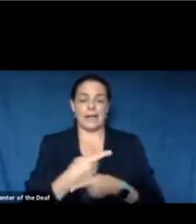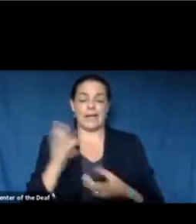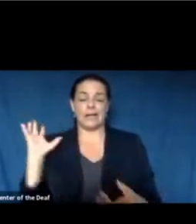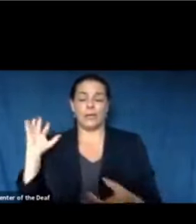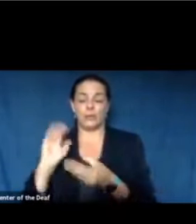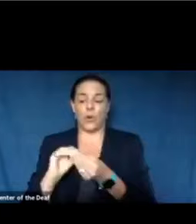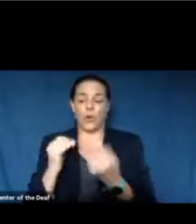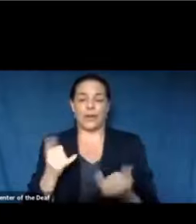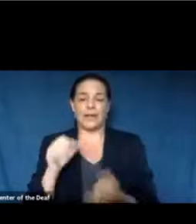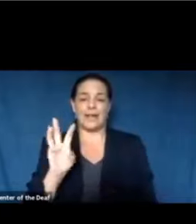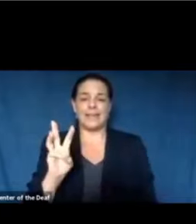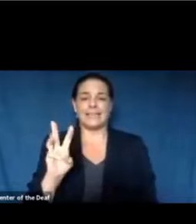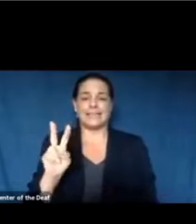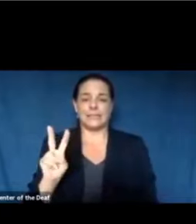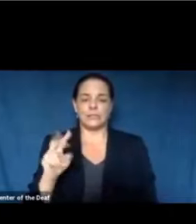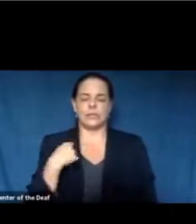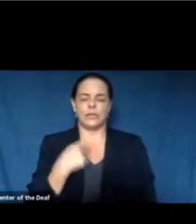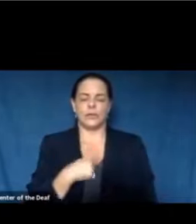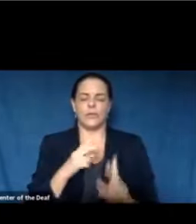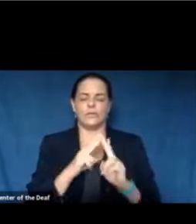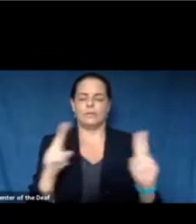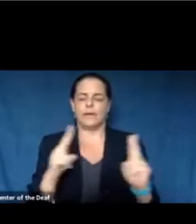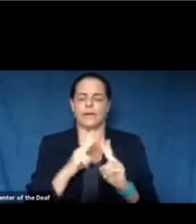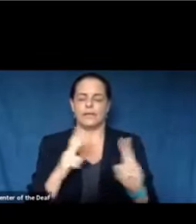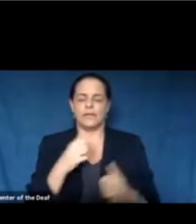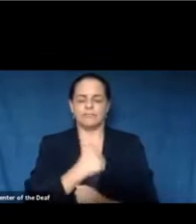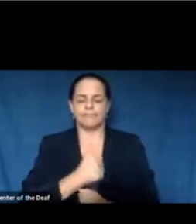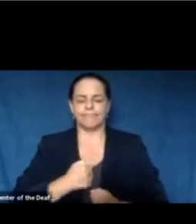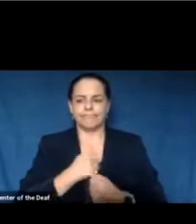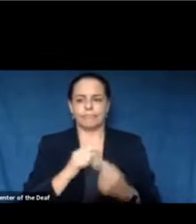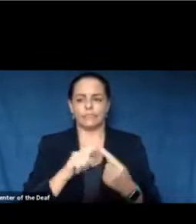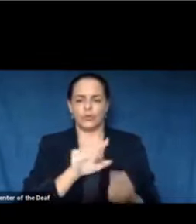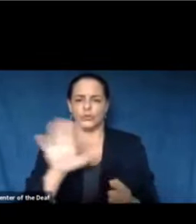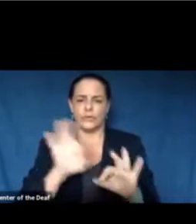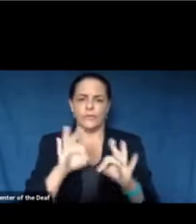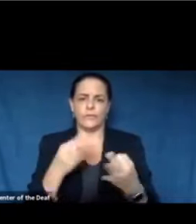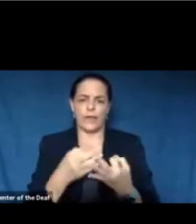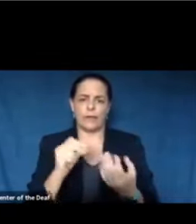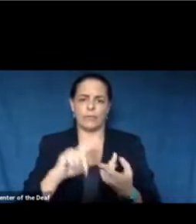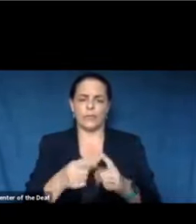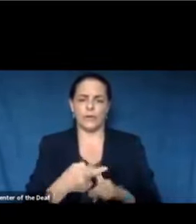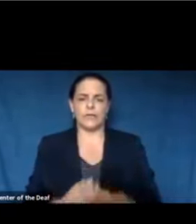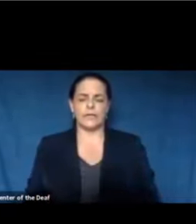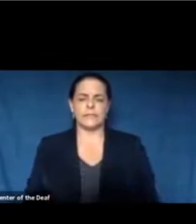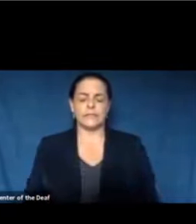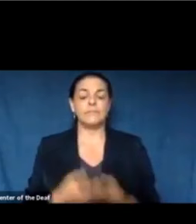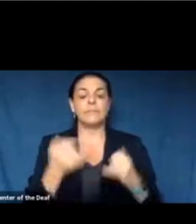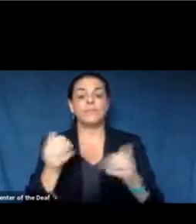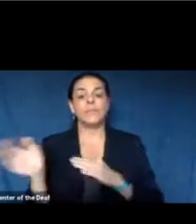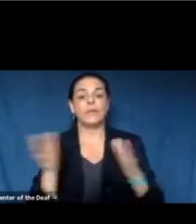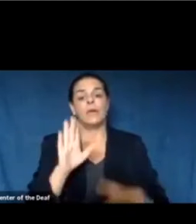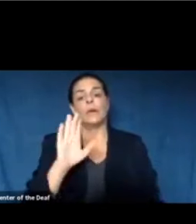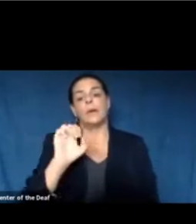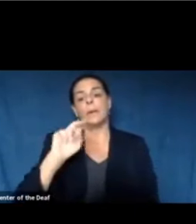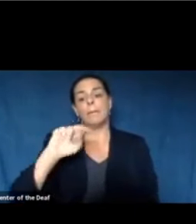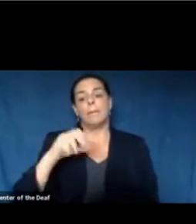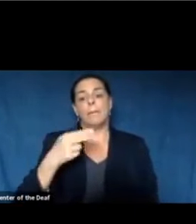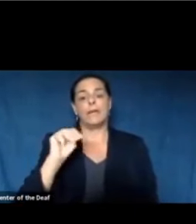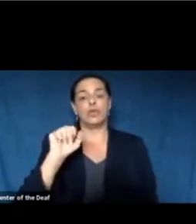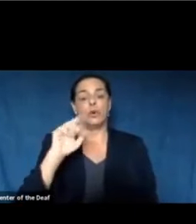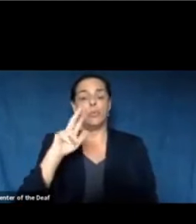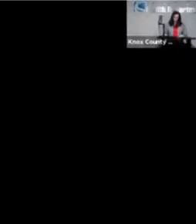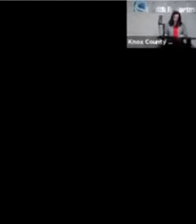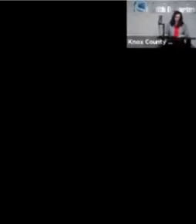62. We extend our deepest sympathies to their loved ones. We'll now transition to the benchmarks.